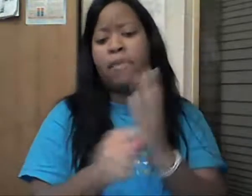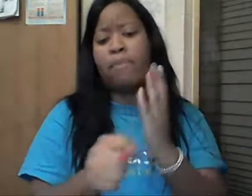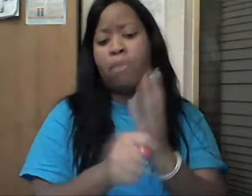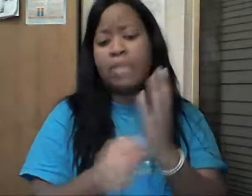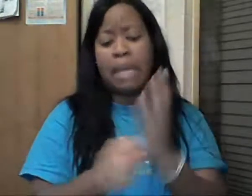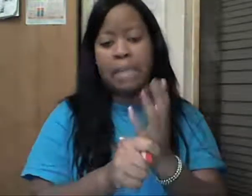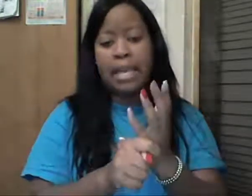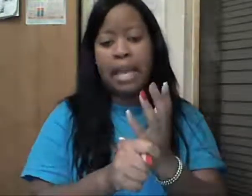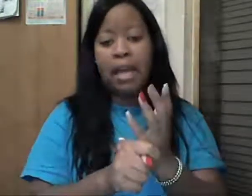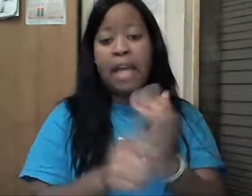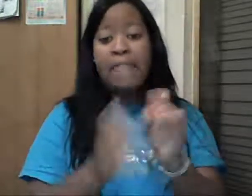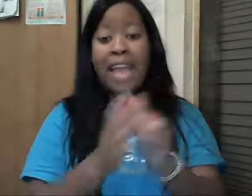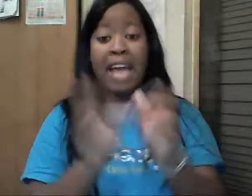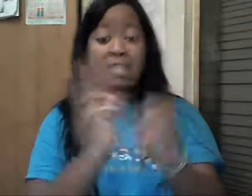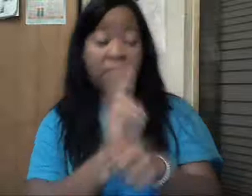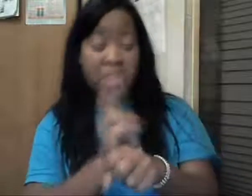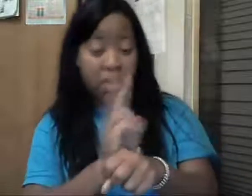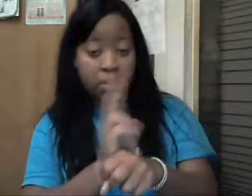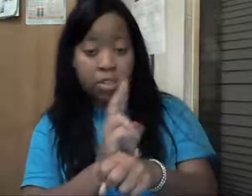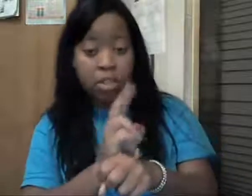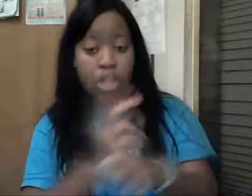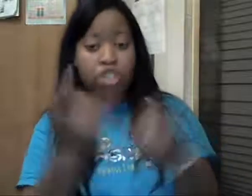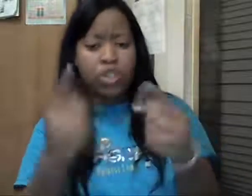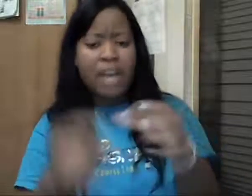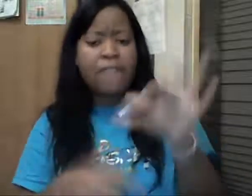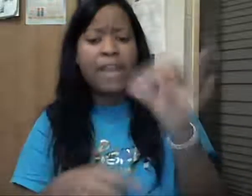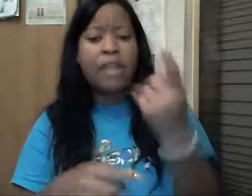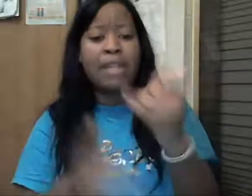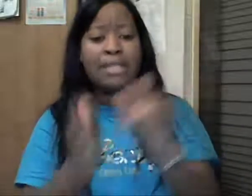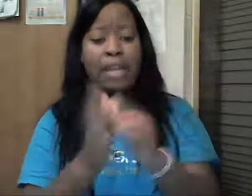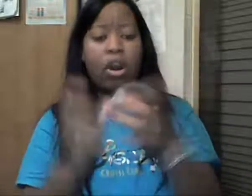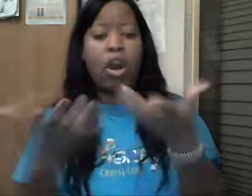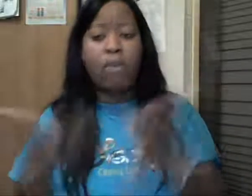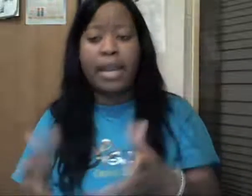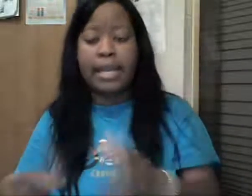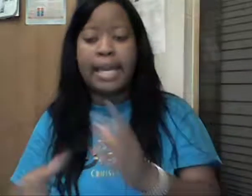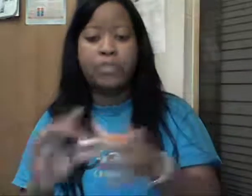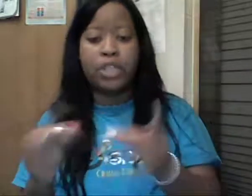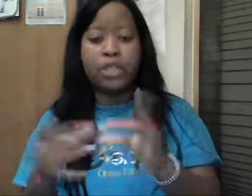of multimedia that has videos, try to find ones that are already captioned.